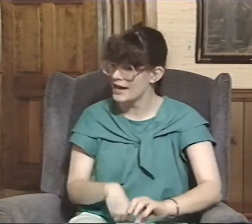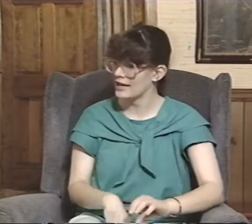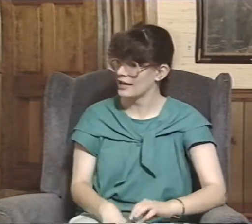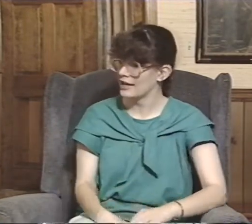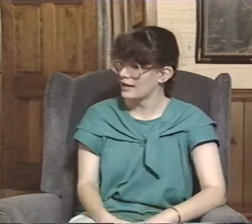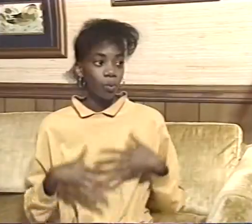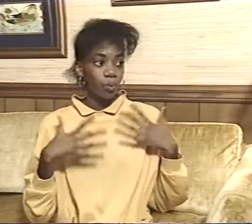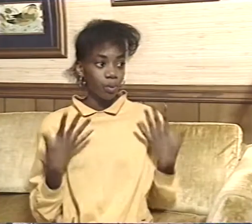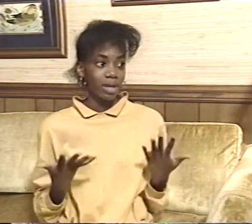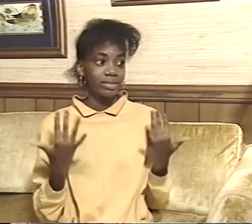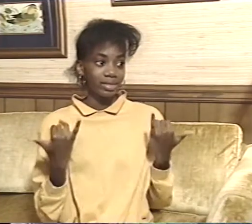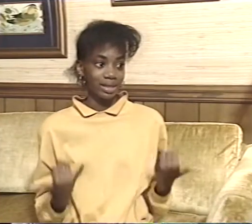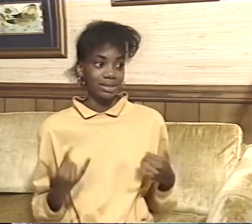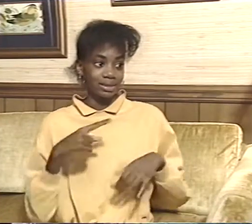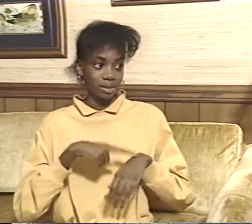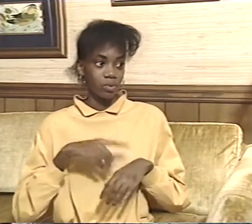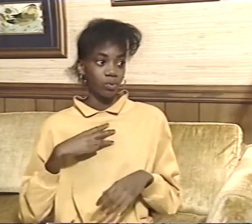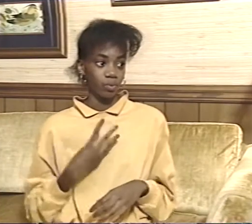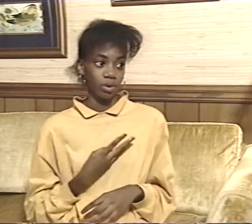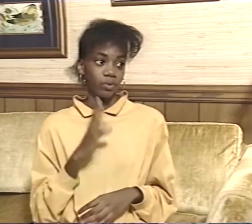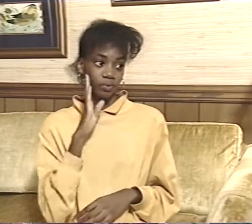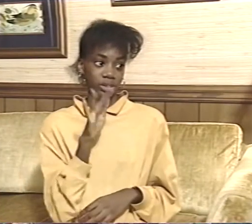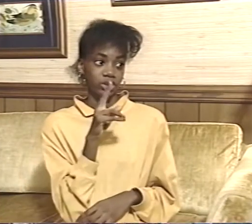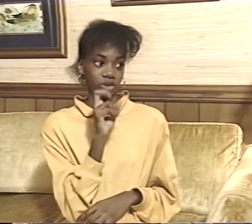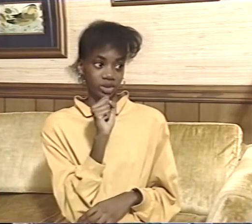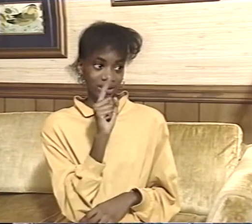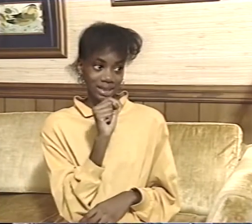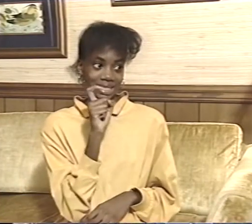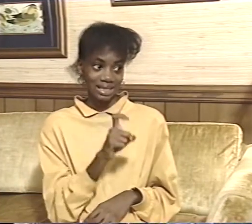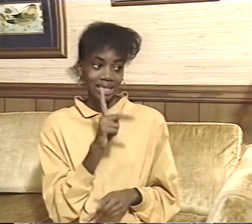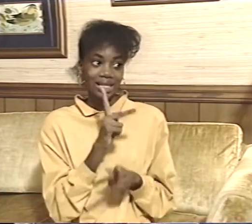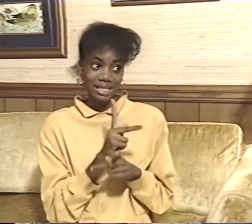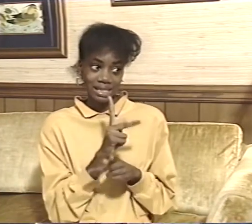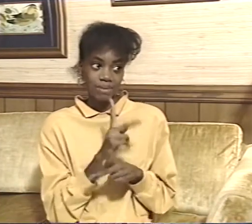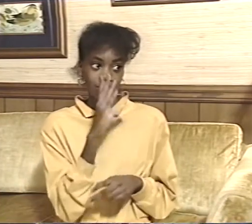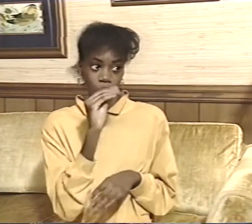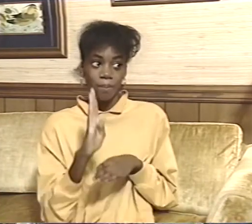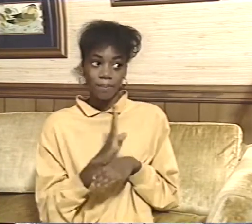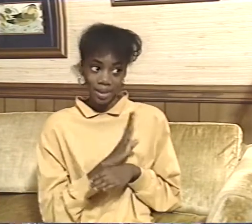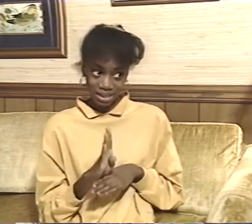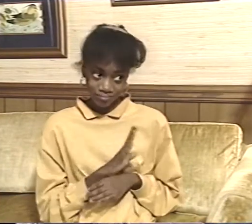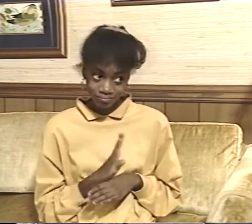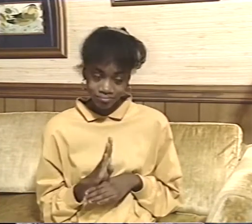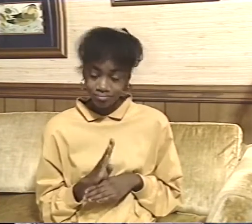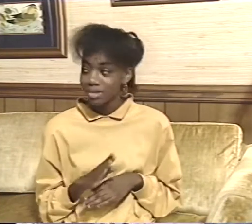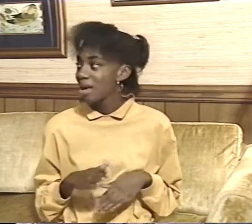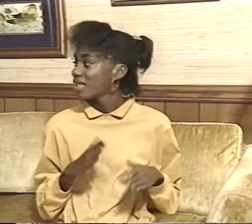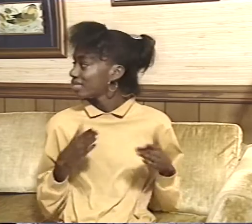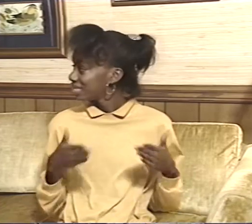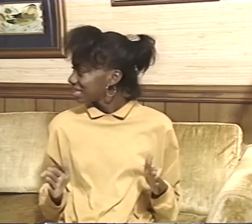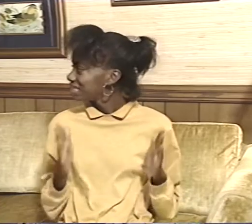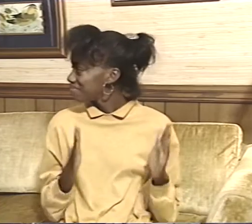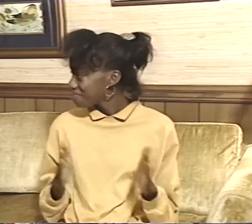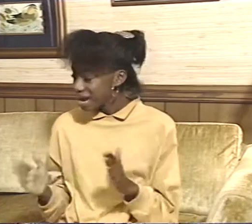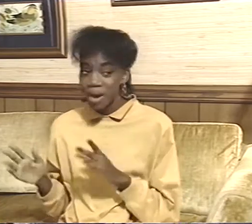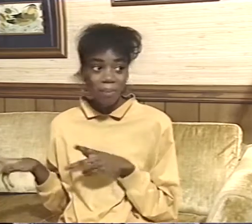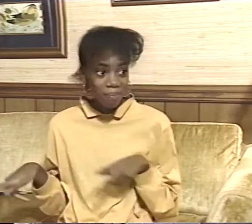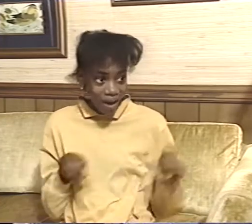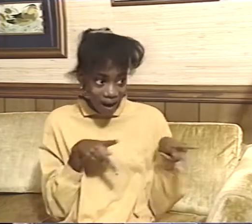ate. Well, this time, we'll just have to keep the boys busy. Let's plan the